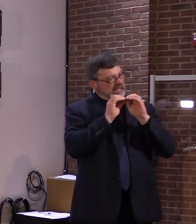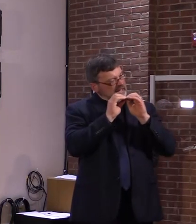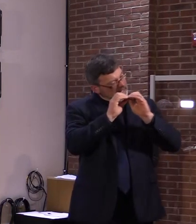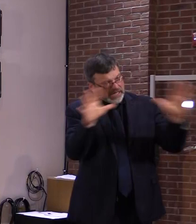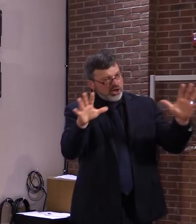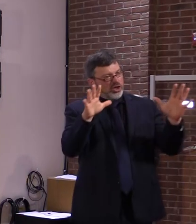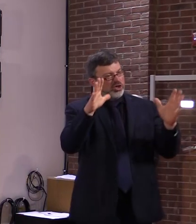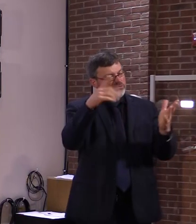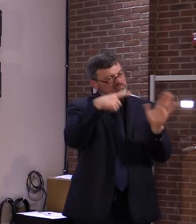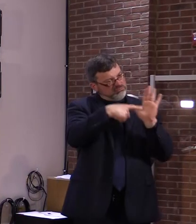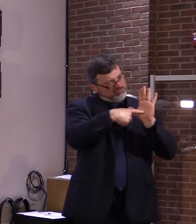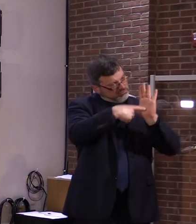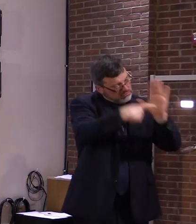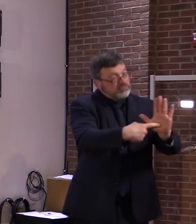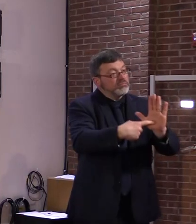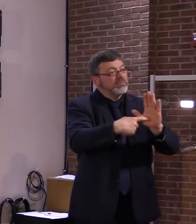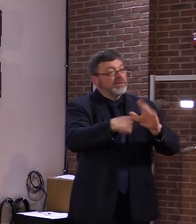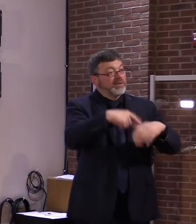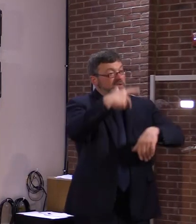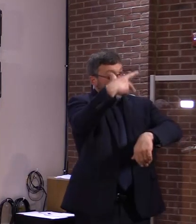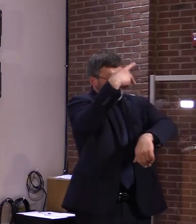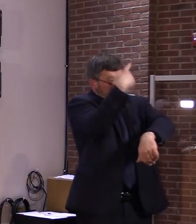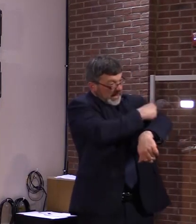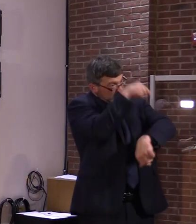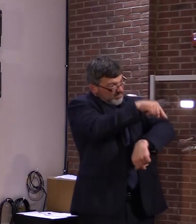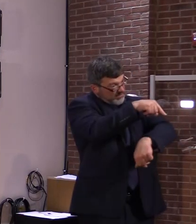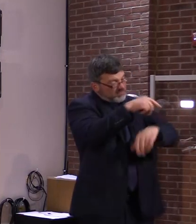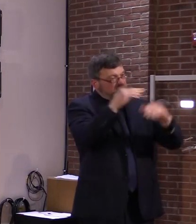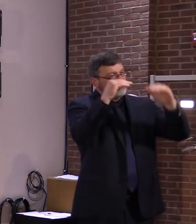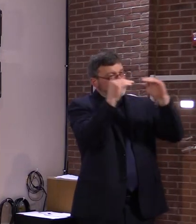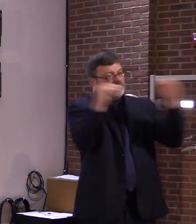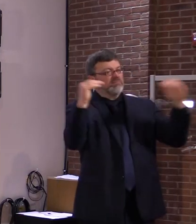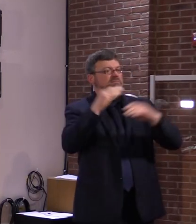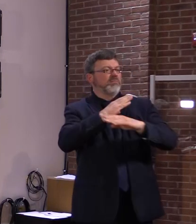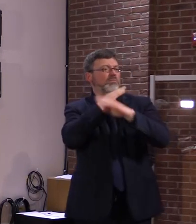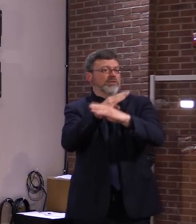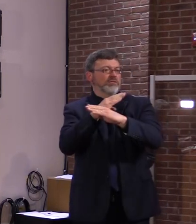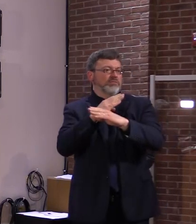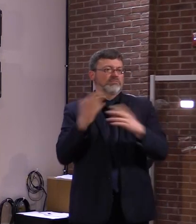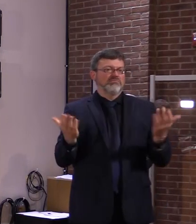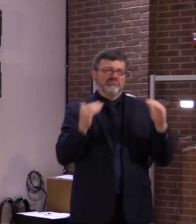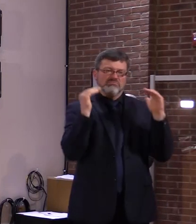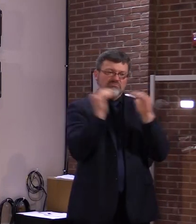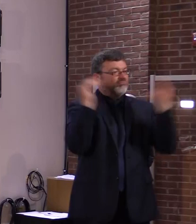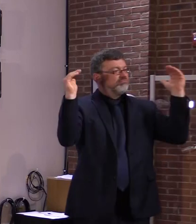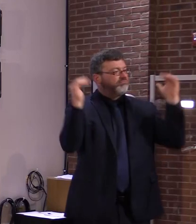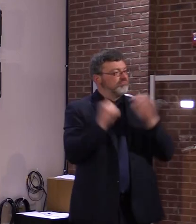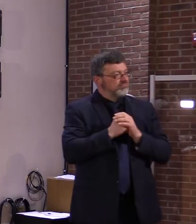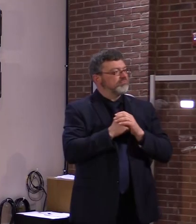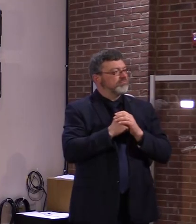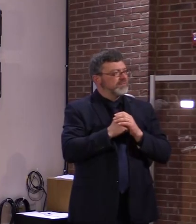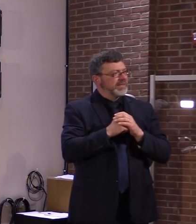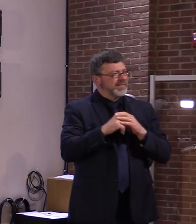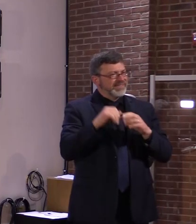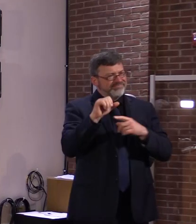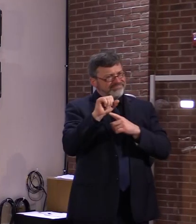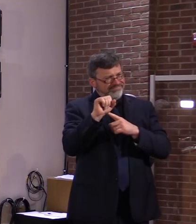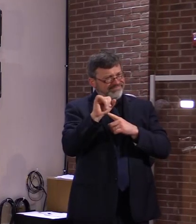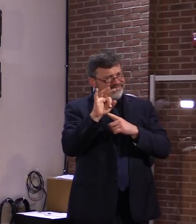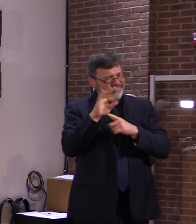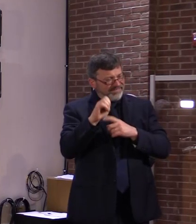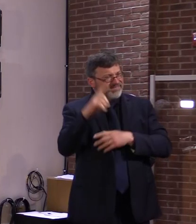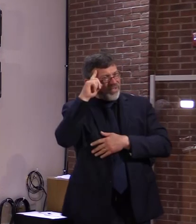data. These vaccines were developed on the foundations of decades of research. I strongly encourage parents